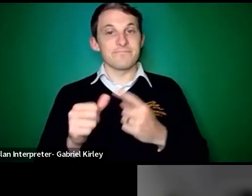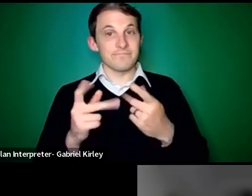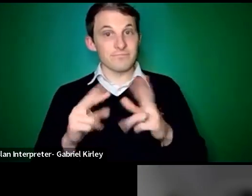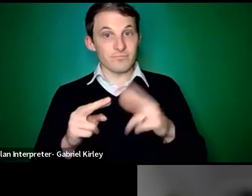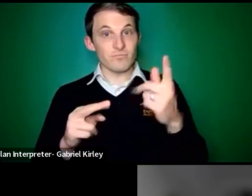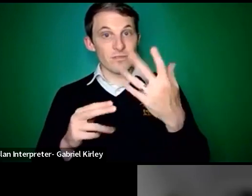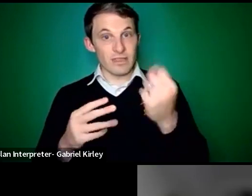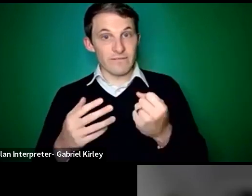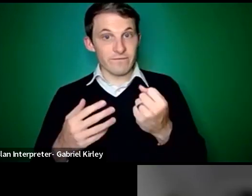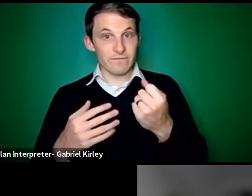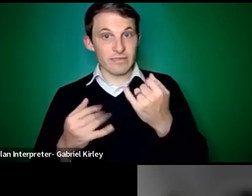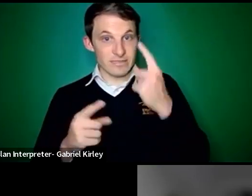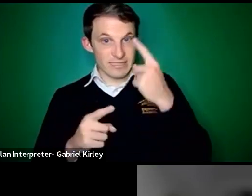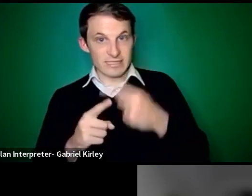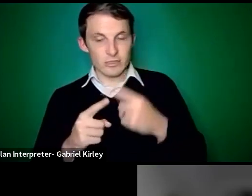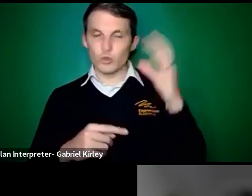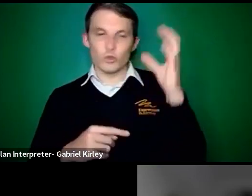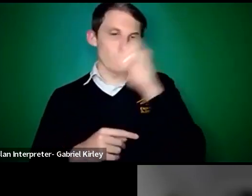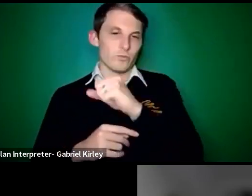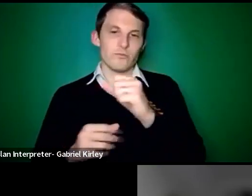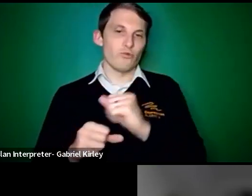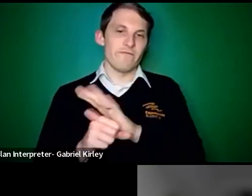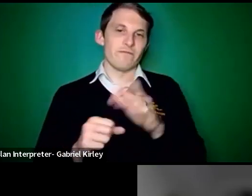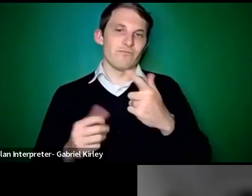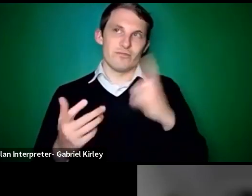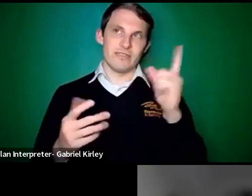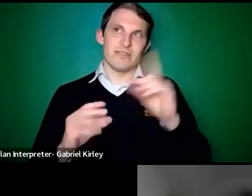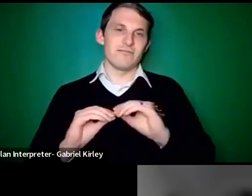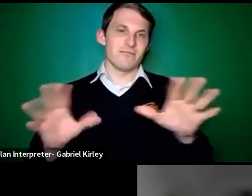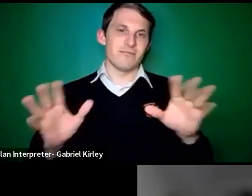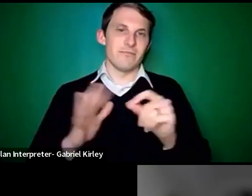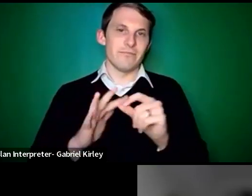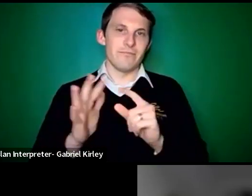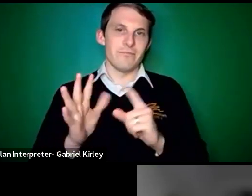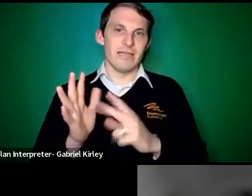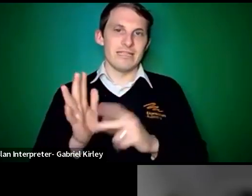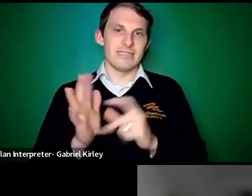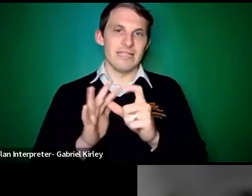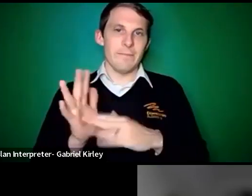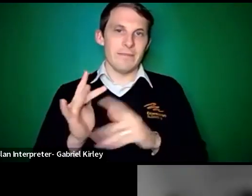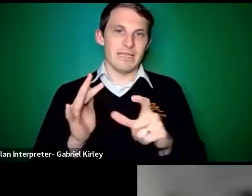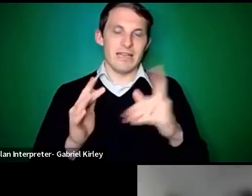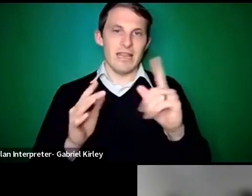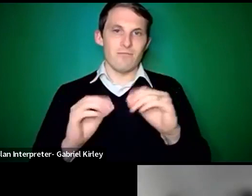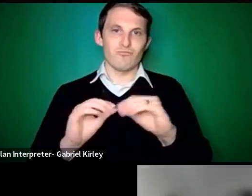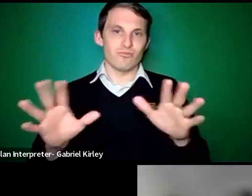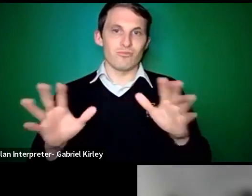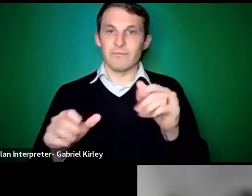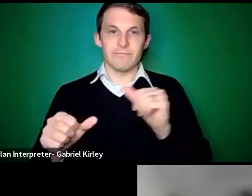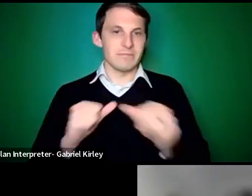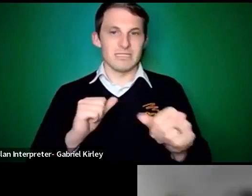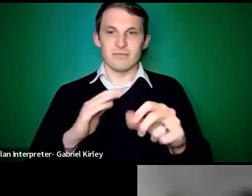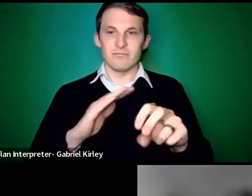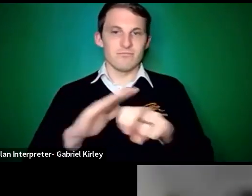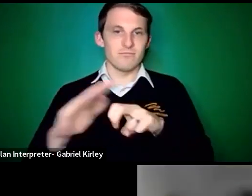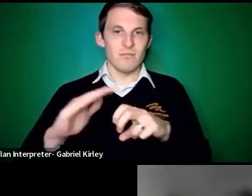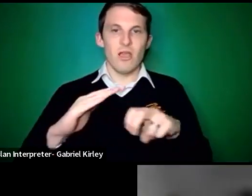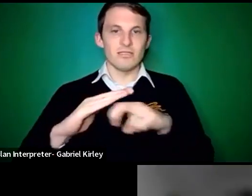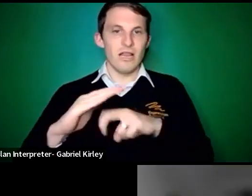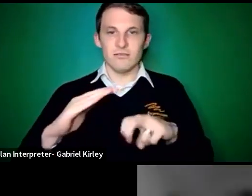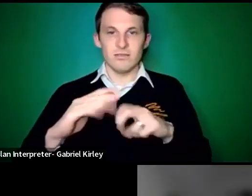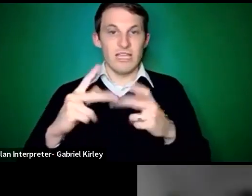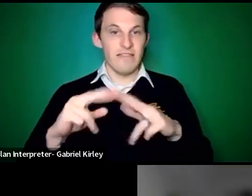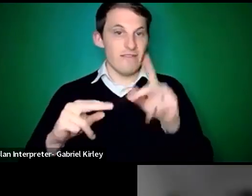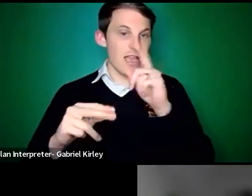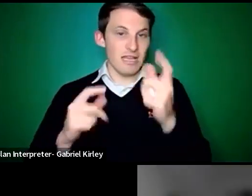that it's COVID because we have a pandemic on at the moment and many people in our community have it. Isolate. And if you can't get a test